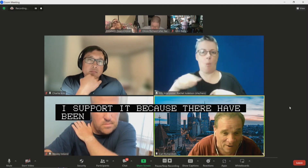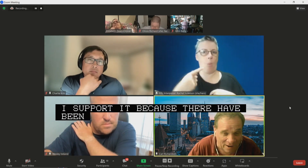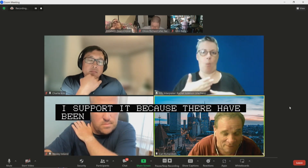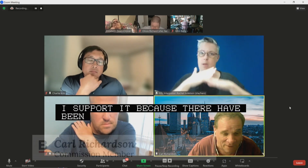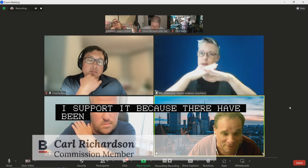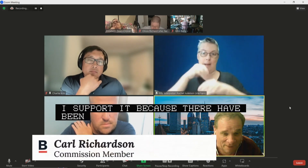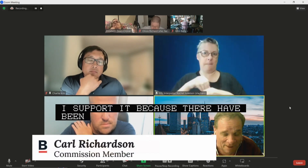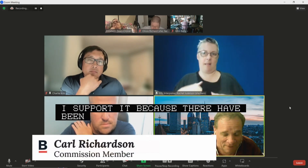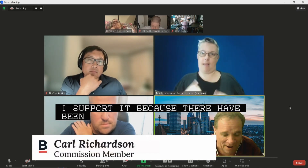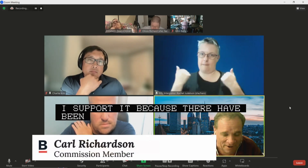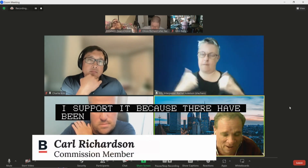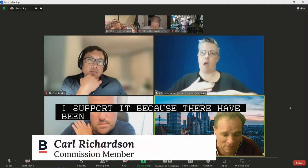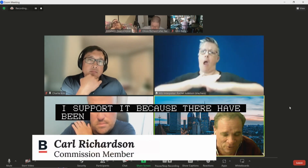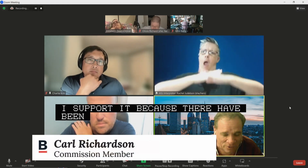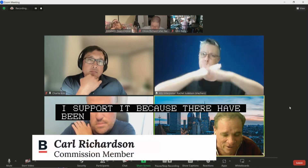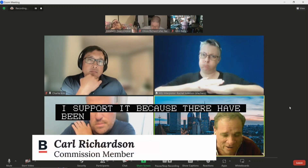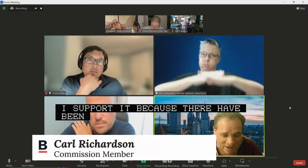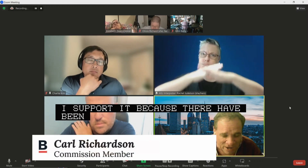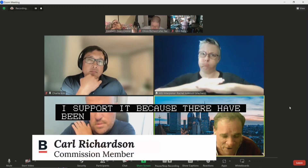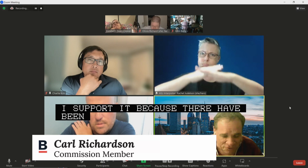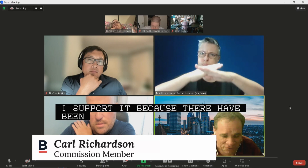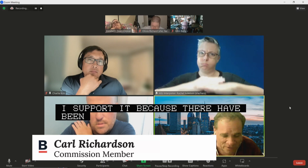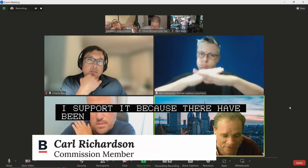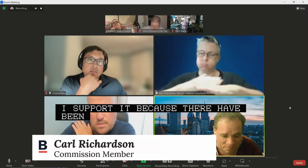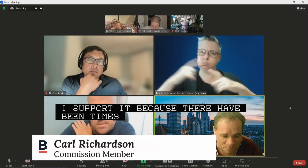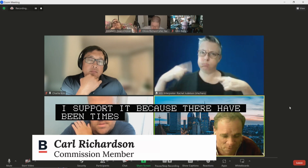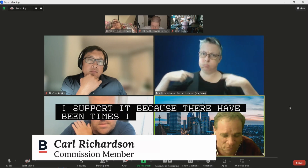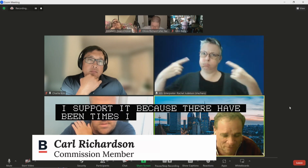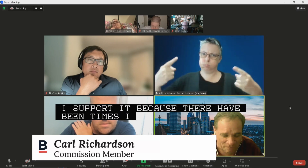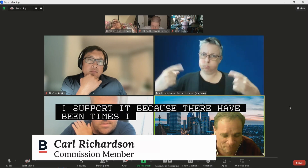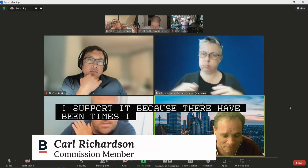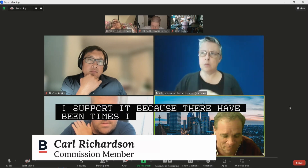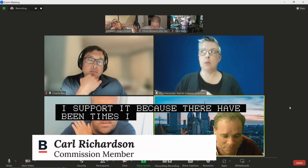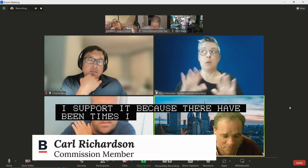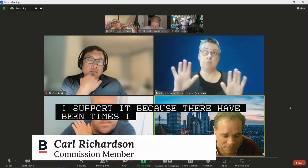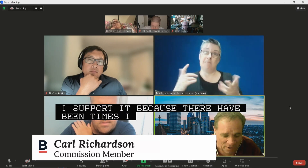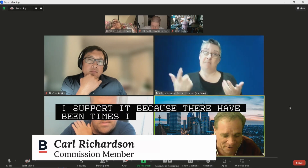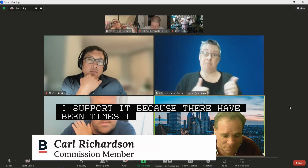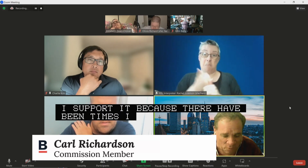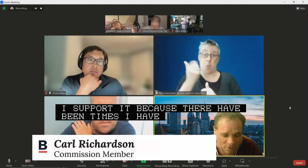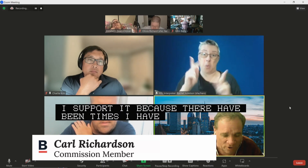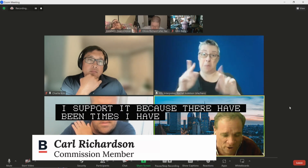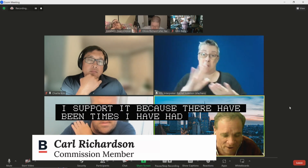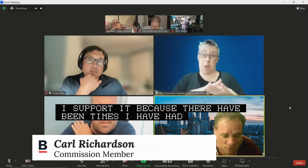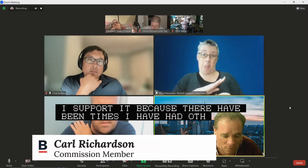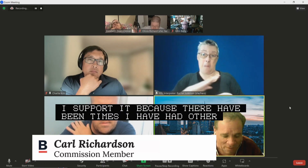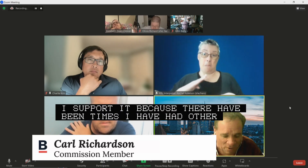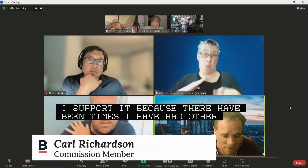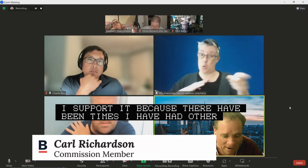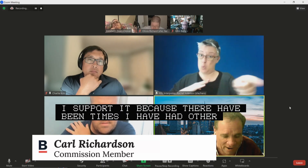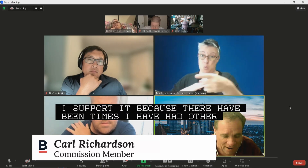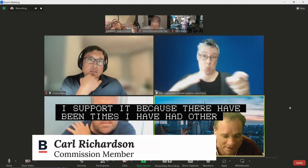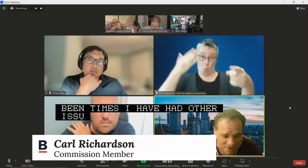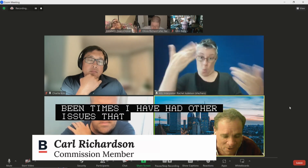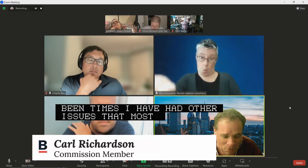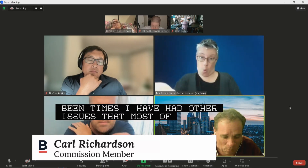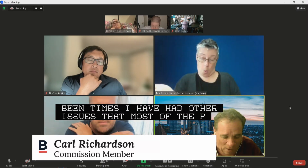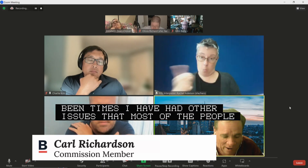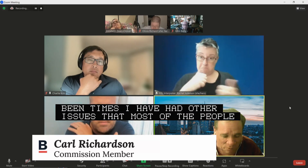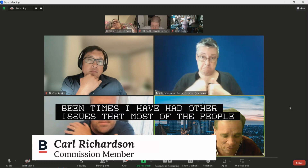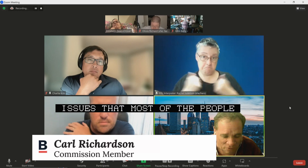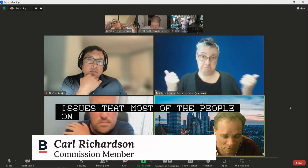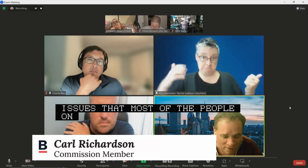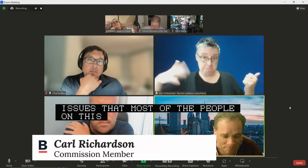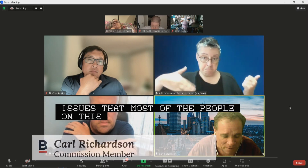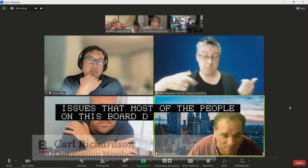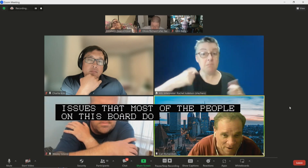in my life. I've had other issues that most of the people on this board do not know about. And while I